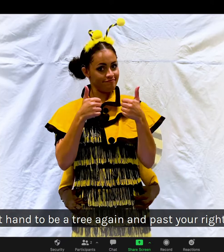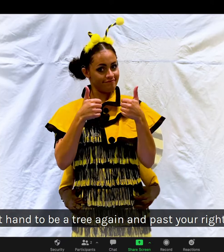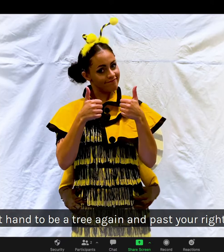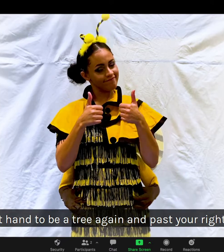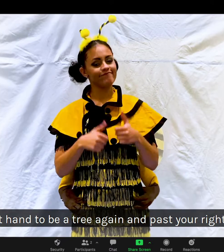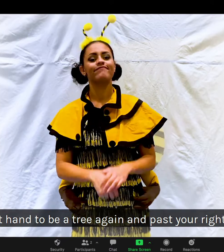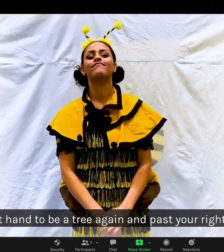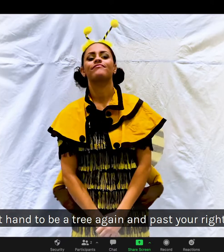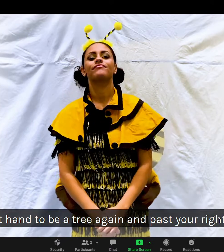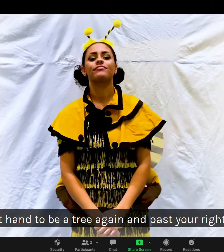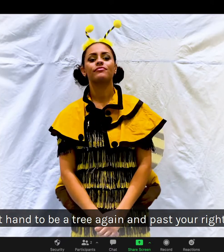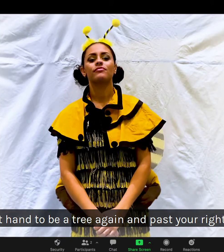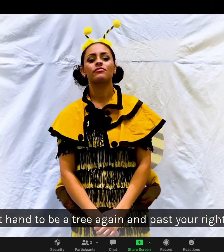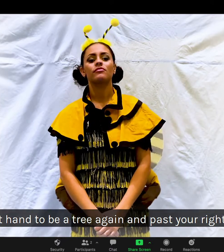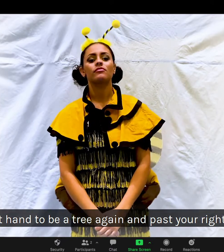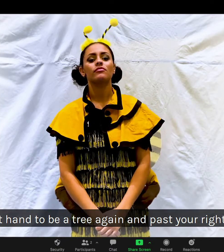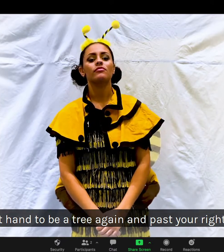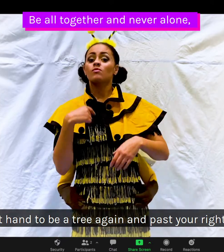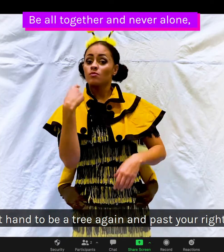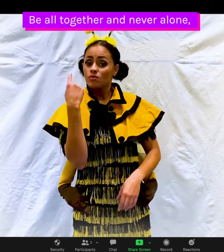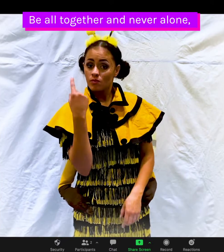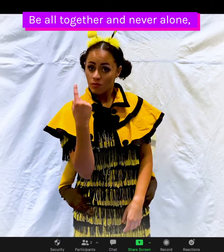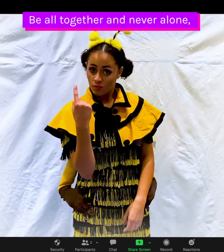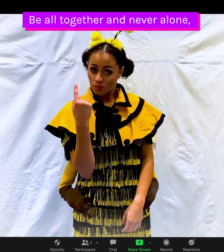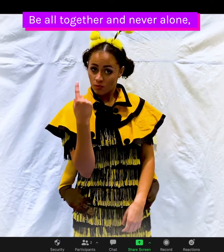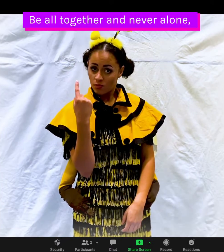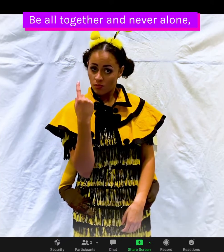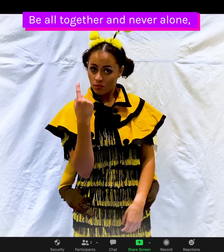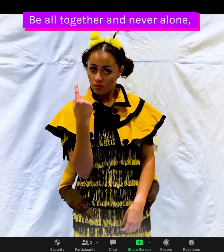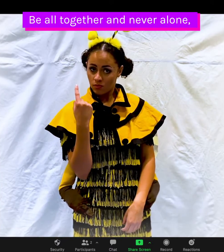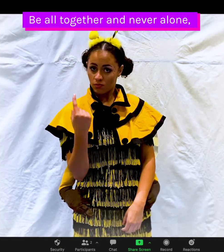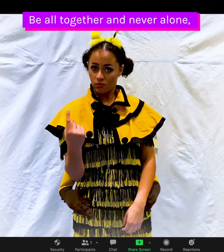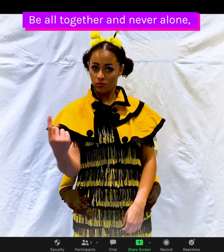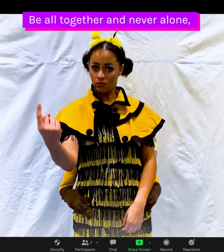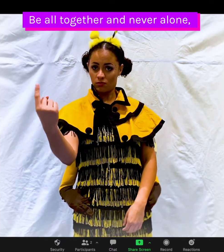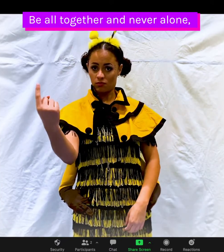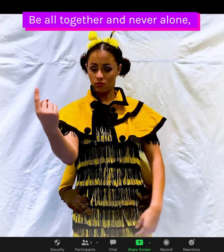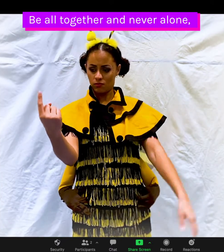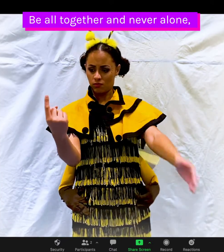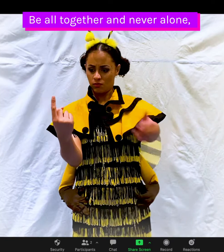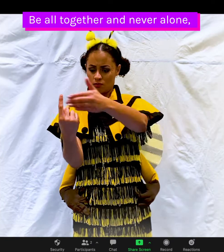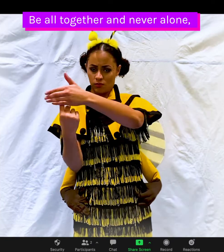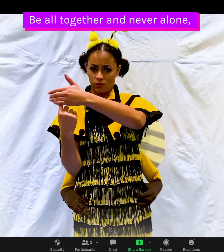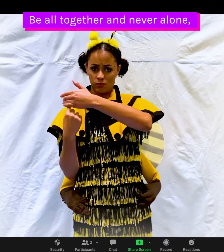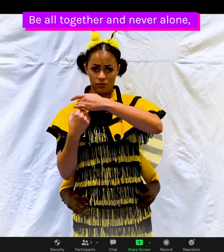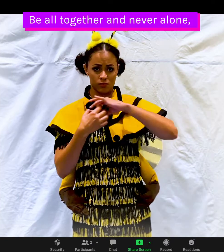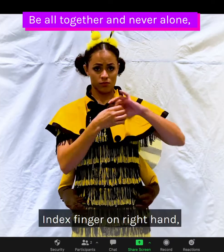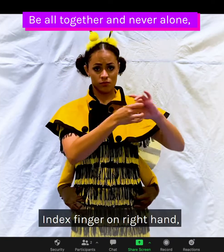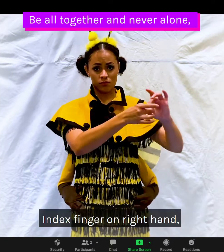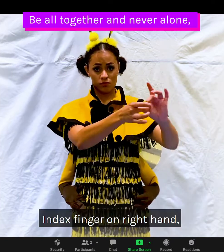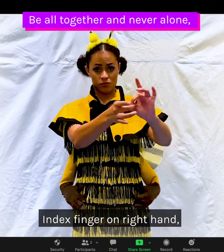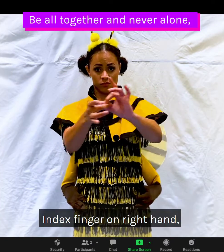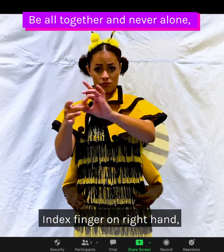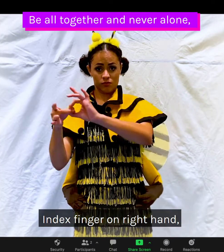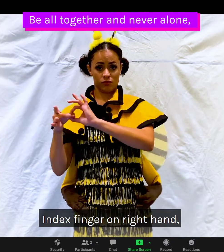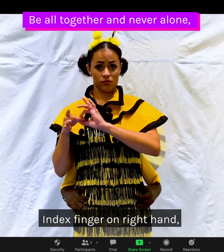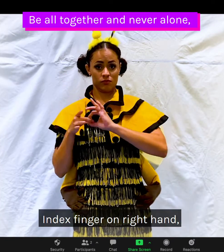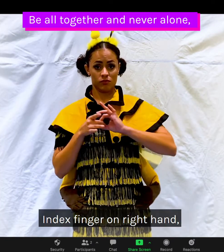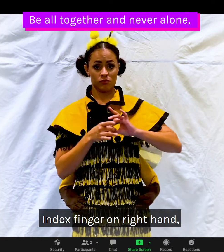tree again and past your right ear. Be all together and never alone. Index finger